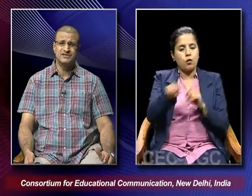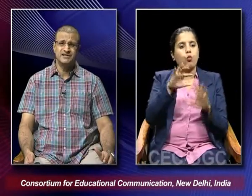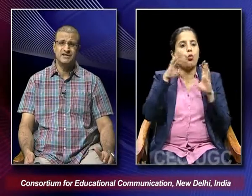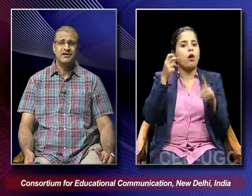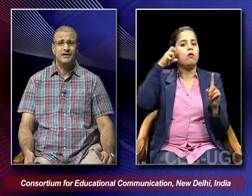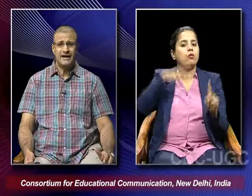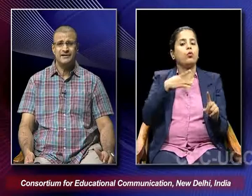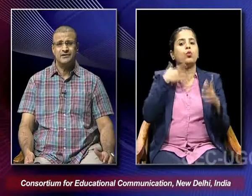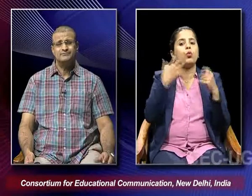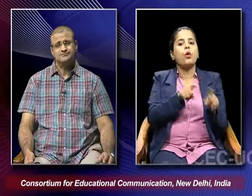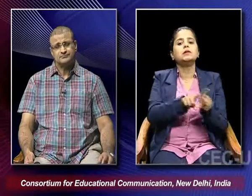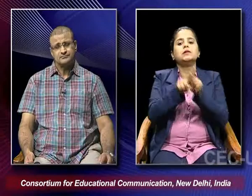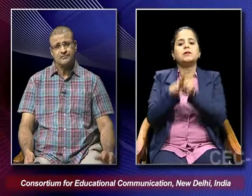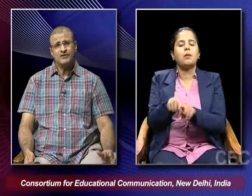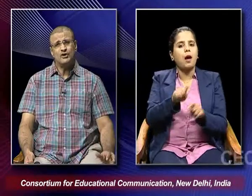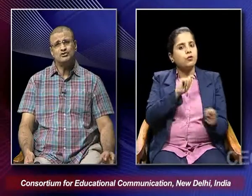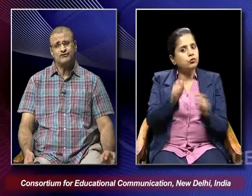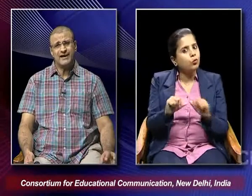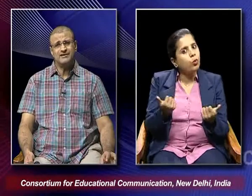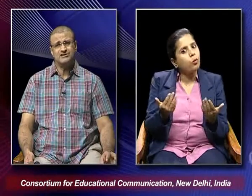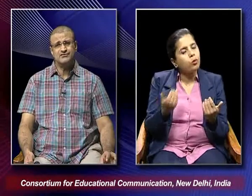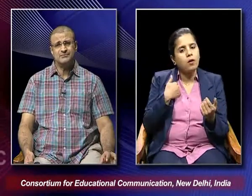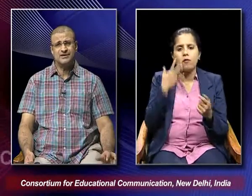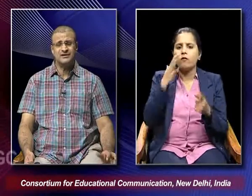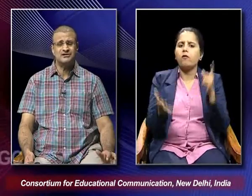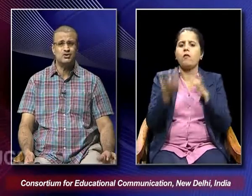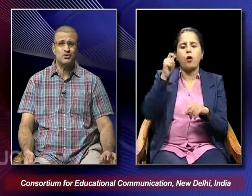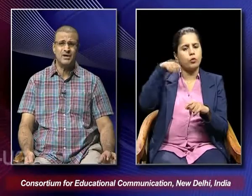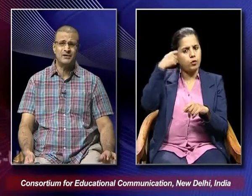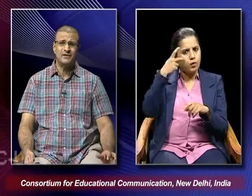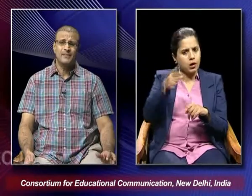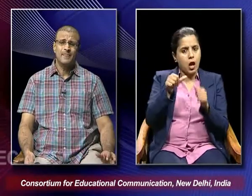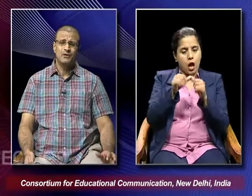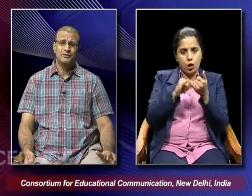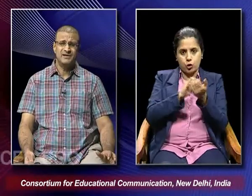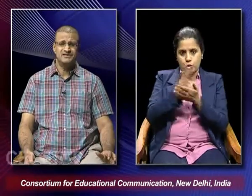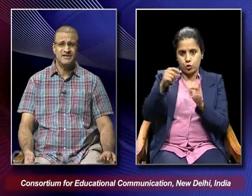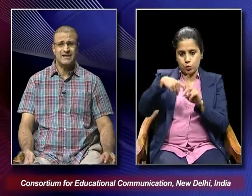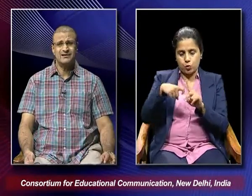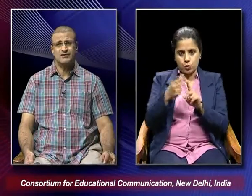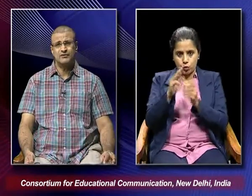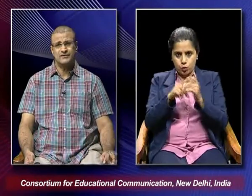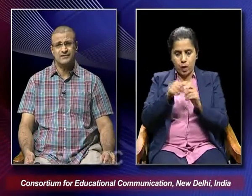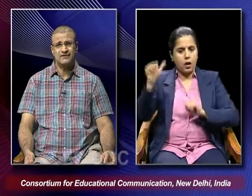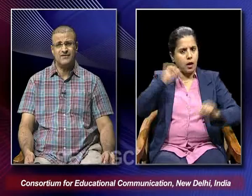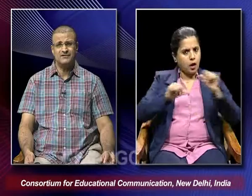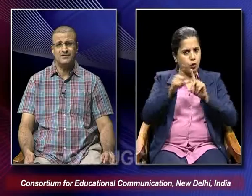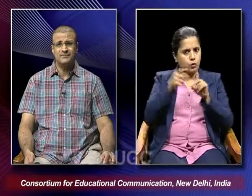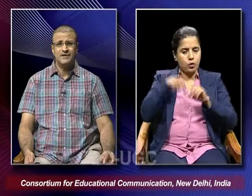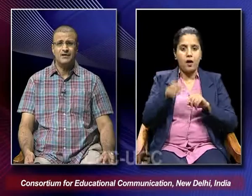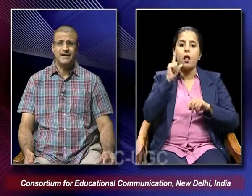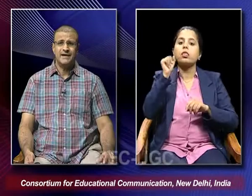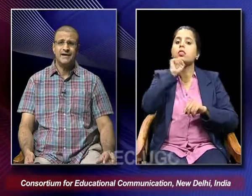which he had. We also find in this film that Ashok Kumar, who plays the character of the